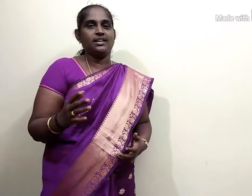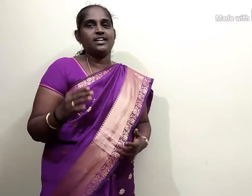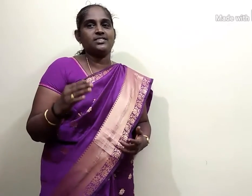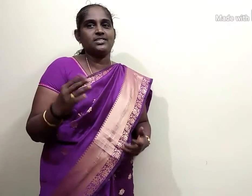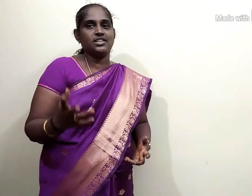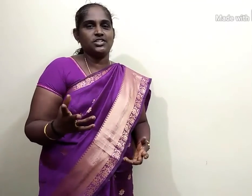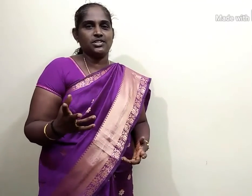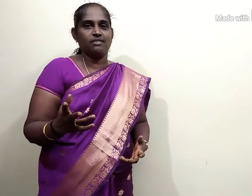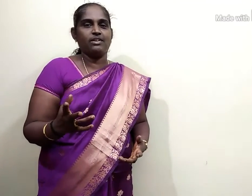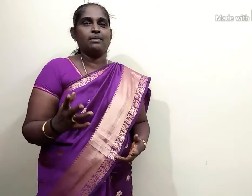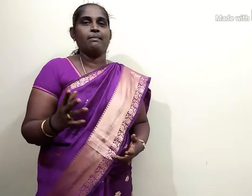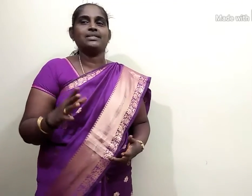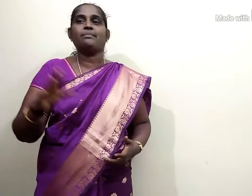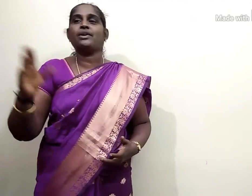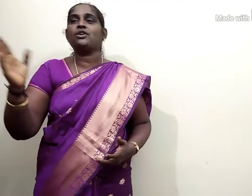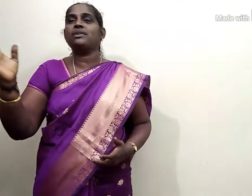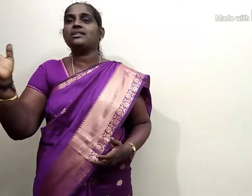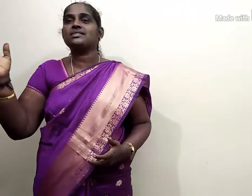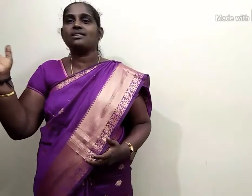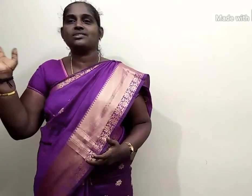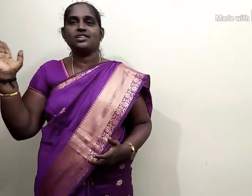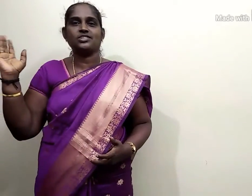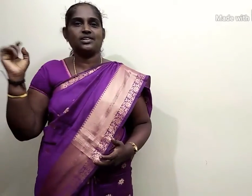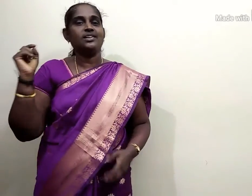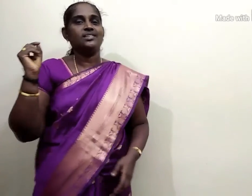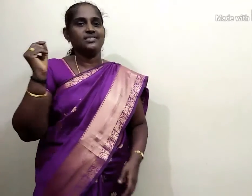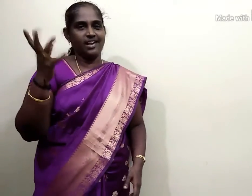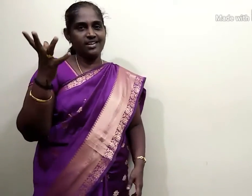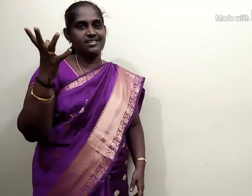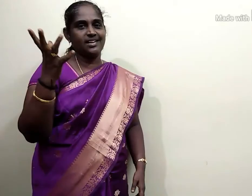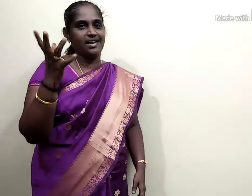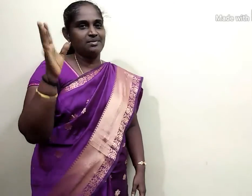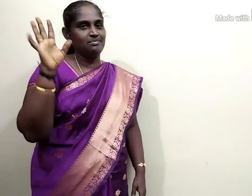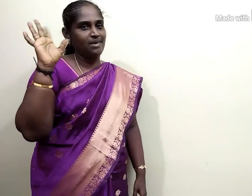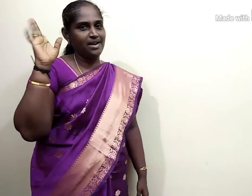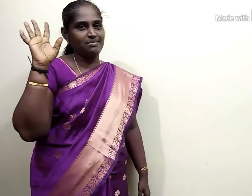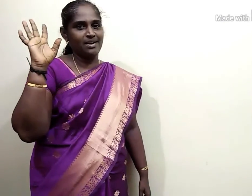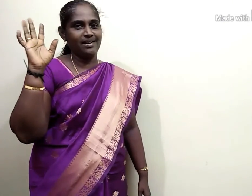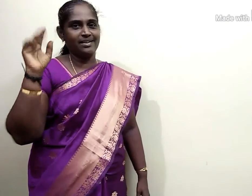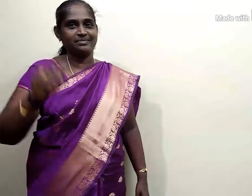next session with the Mesopotamian civilization. Take care. Bye-bye.